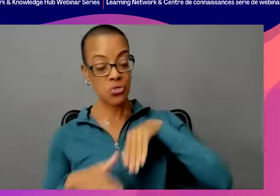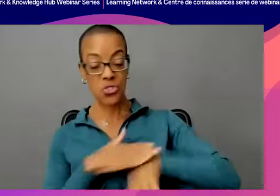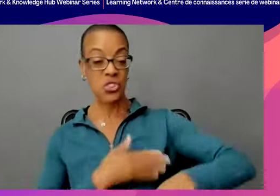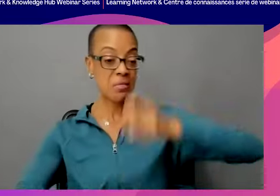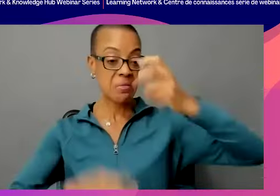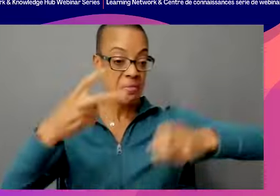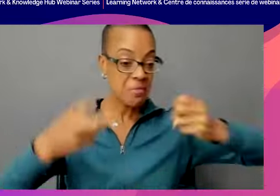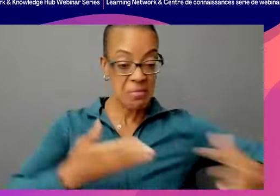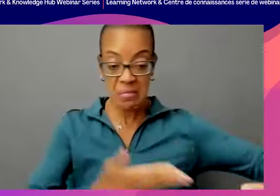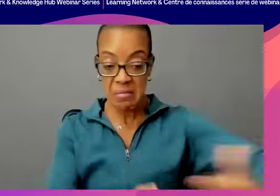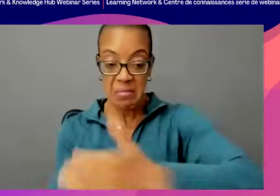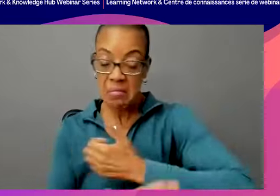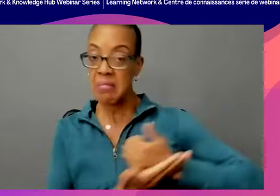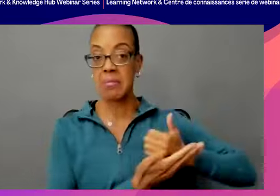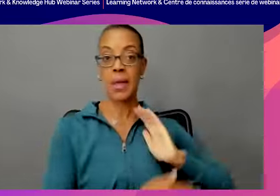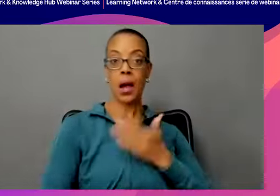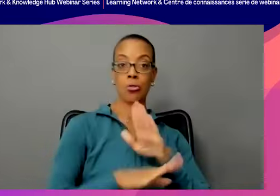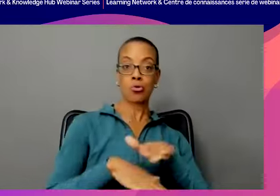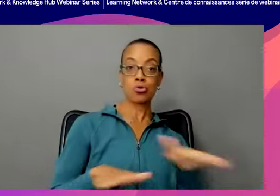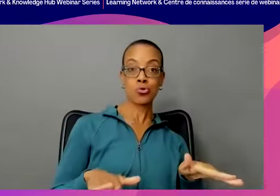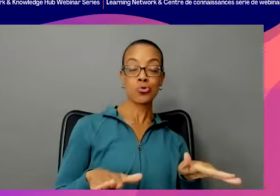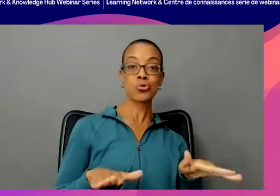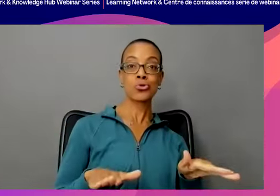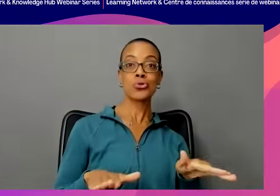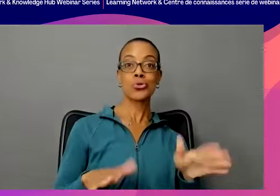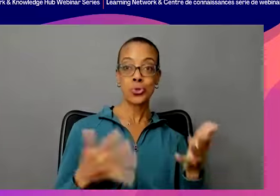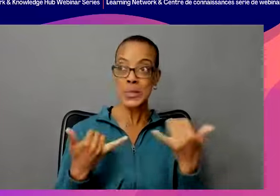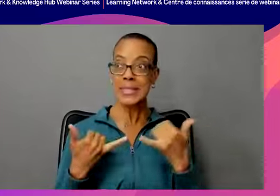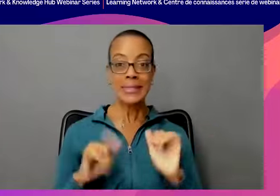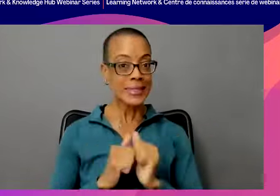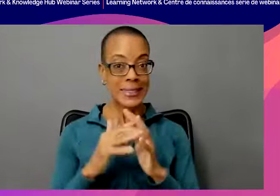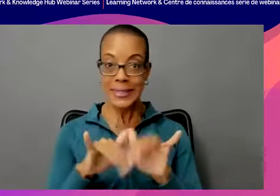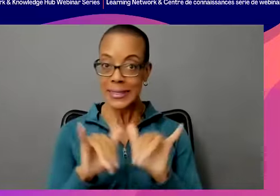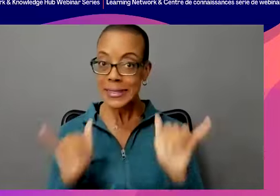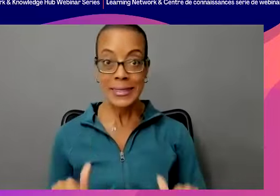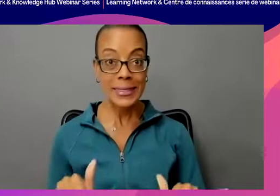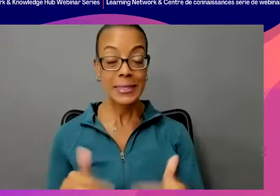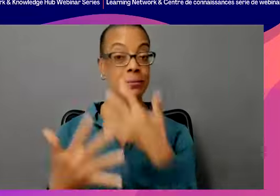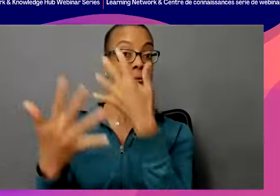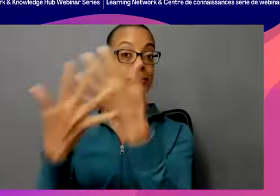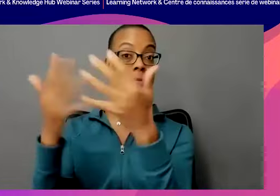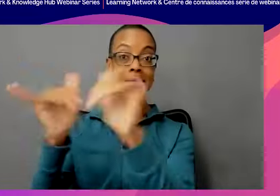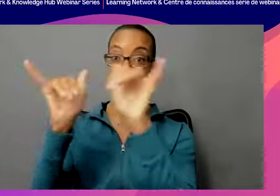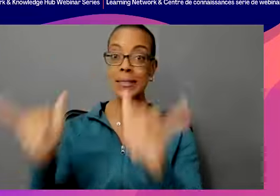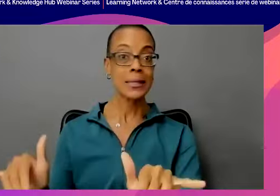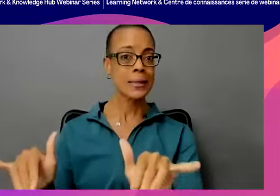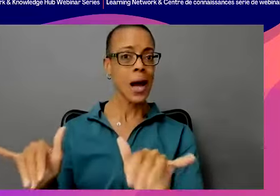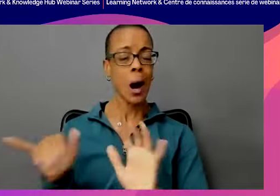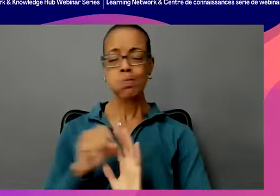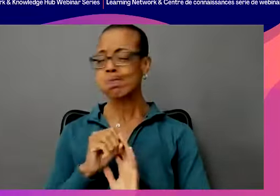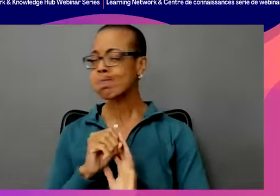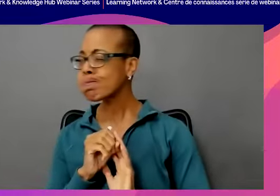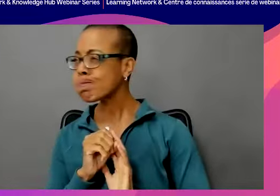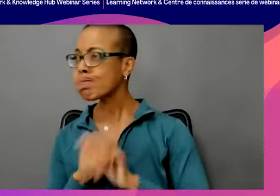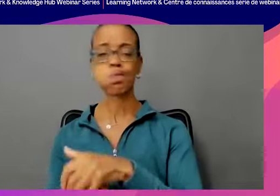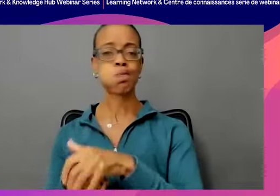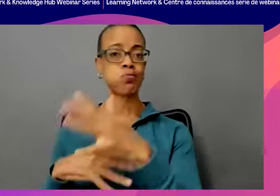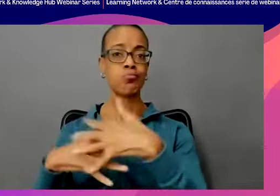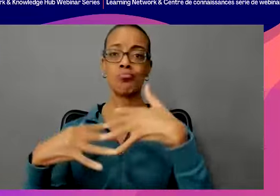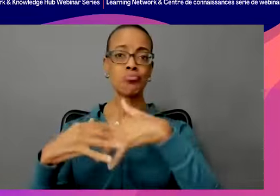the child apprehension system, and as we heard, jail systems. Our men are being